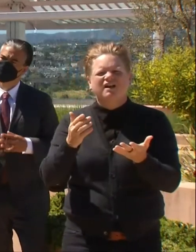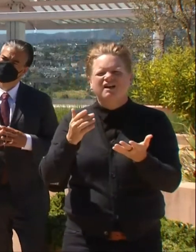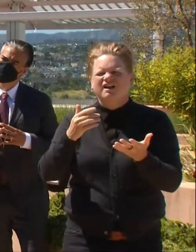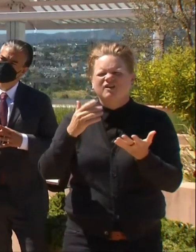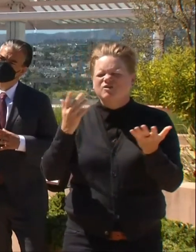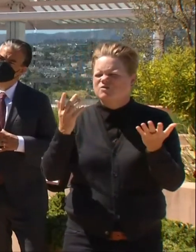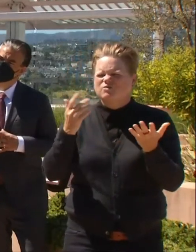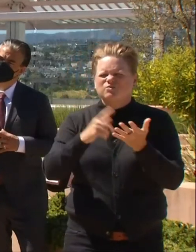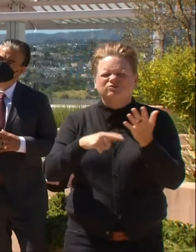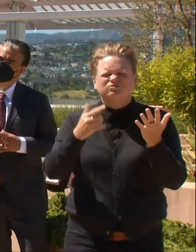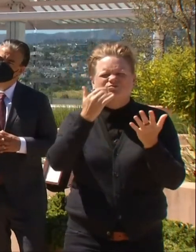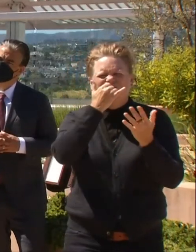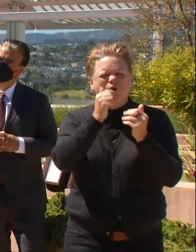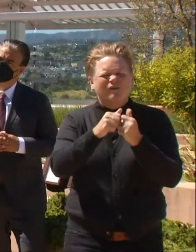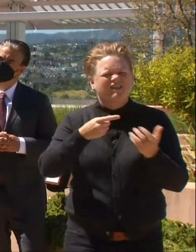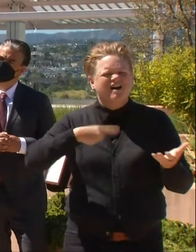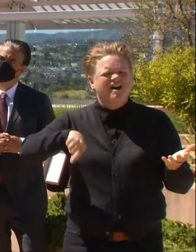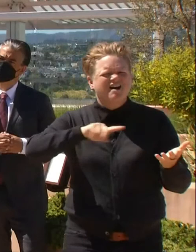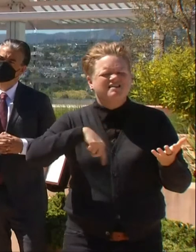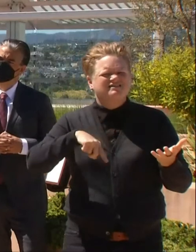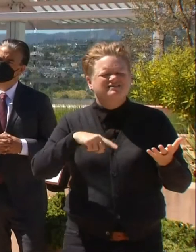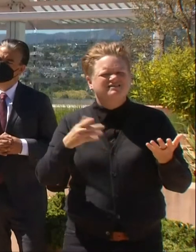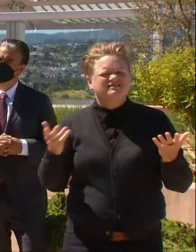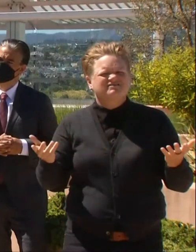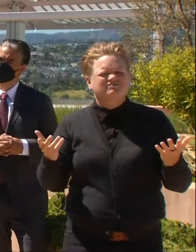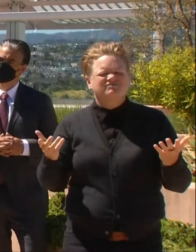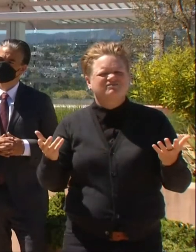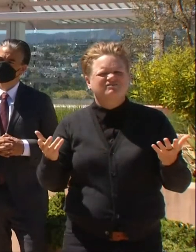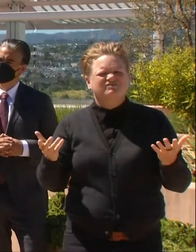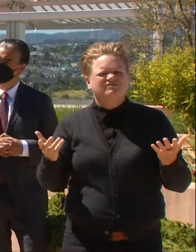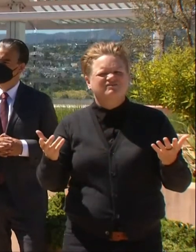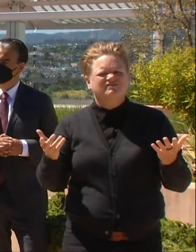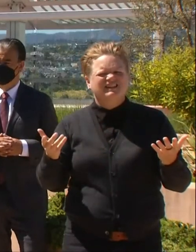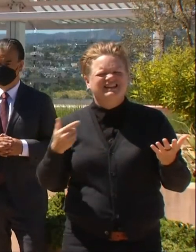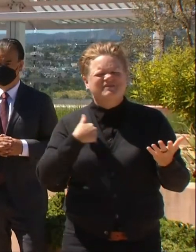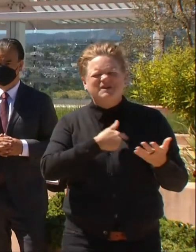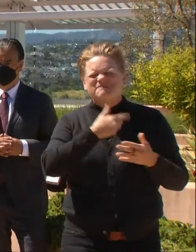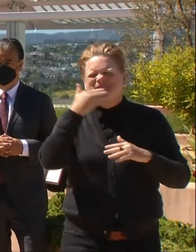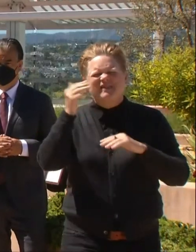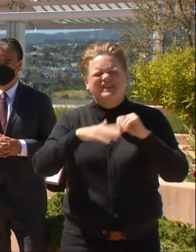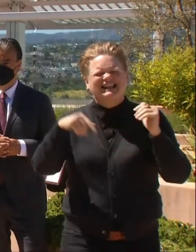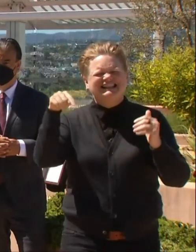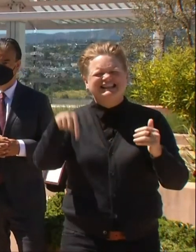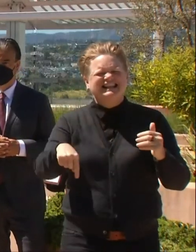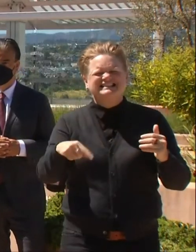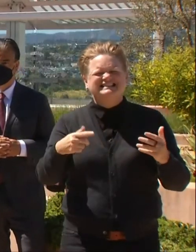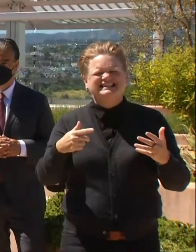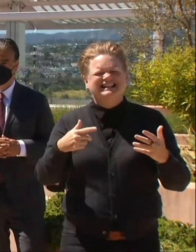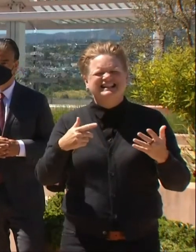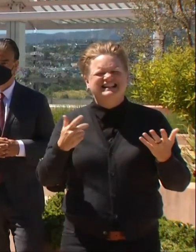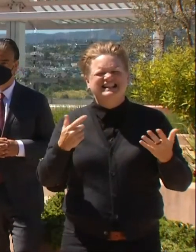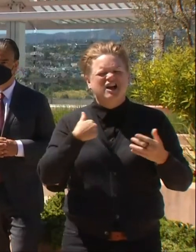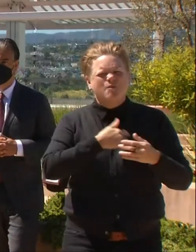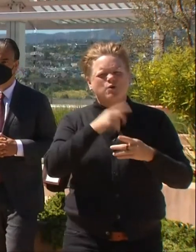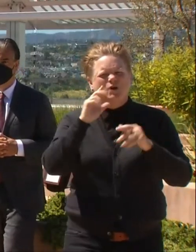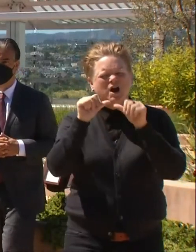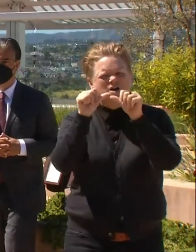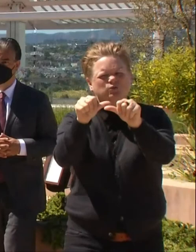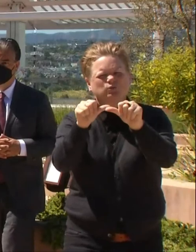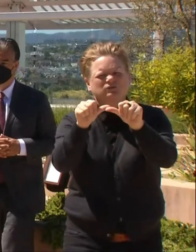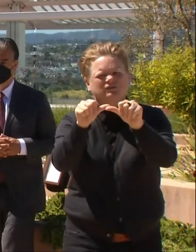this, and this state will continue to fight and continue to lead, and we're going to continue to do our best to protect